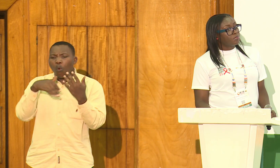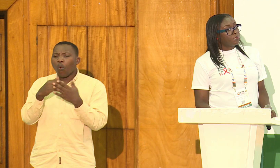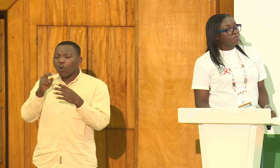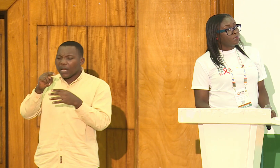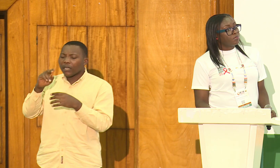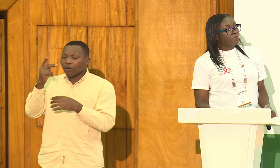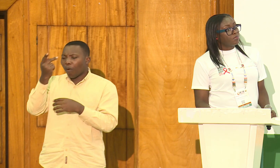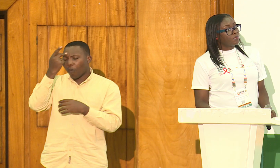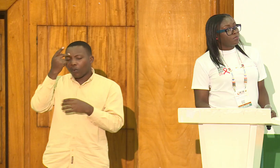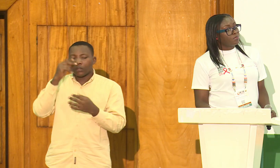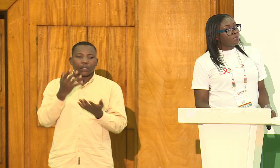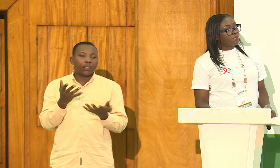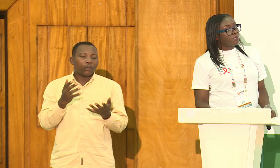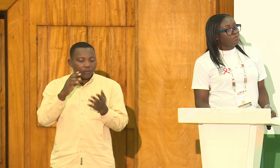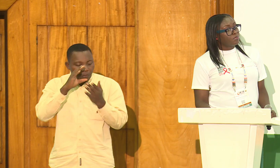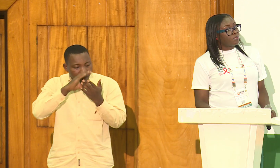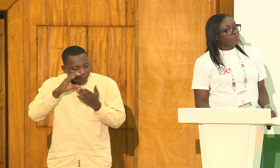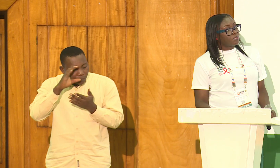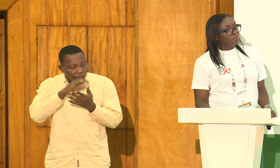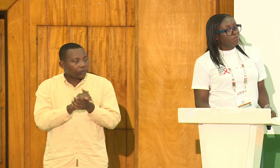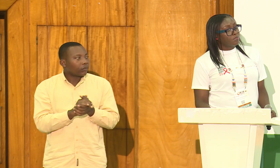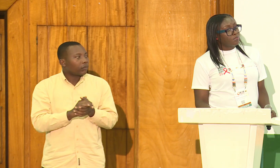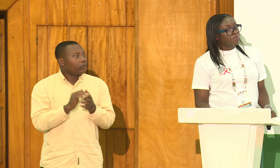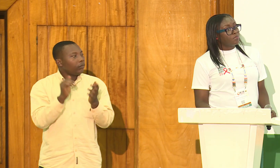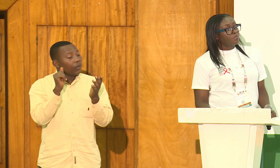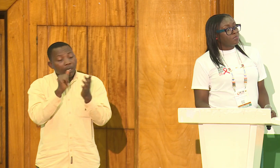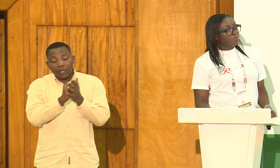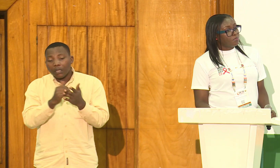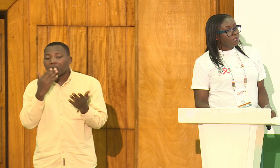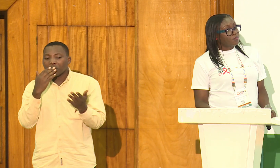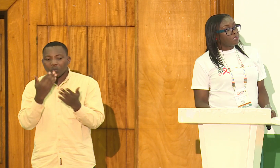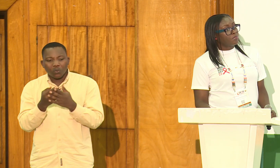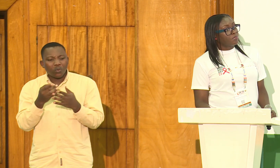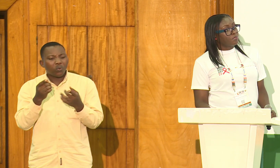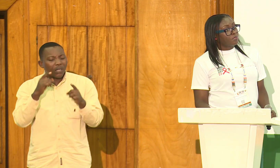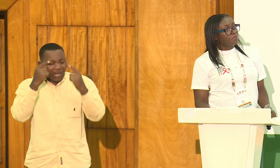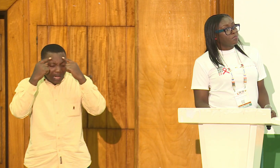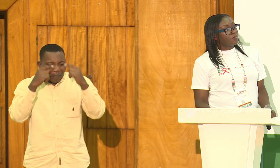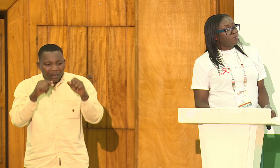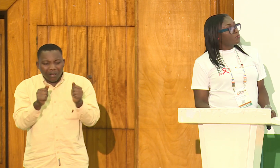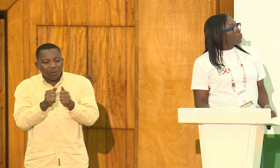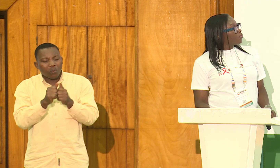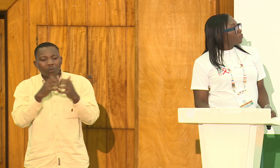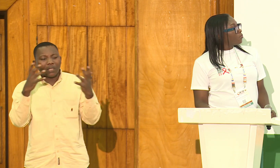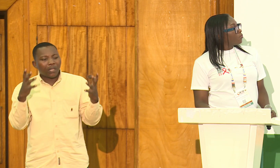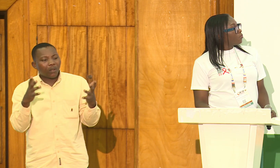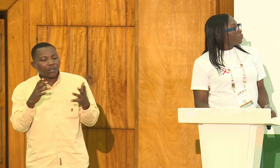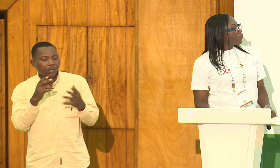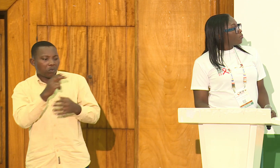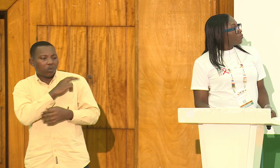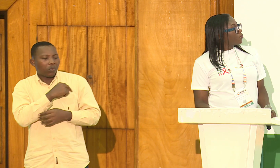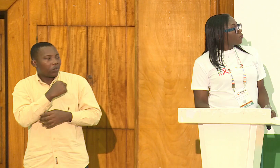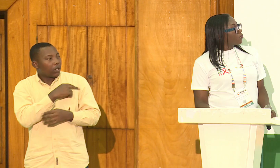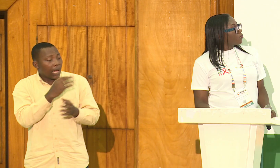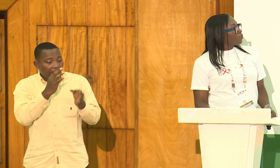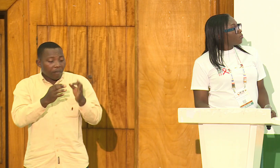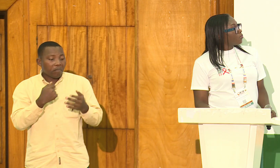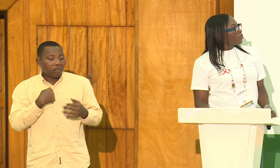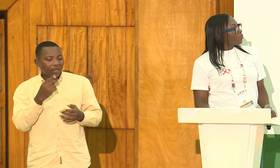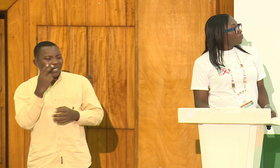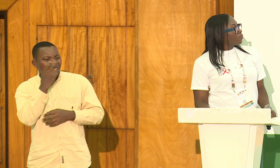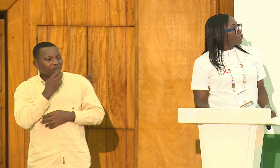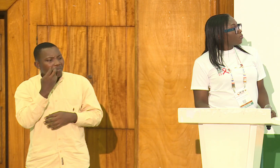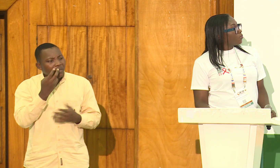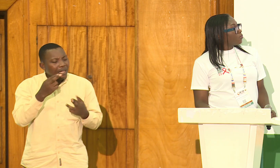will. And that's what's lacking when it comes to non-communicable diseases. If I was speaking around any topic with HIV and I